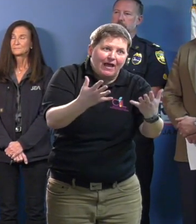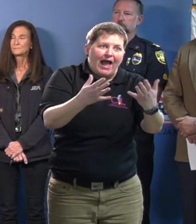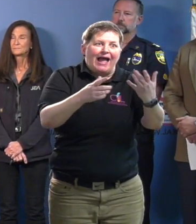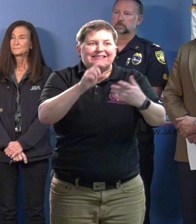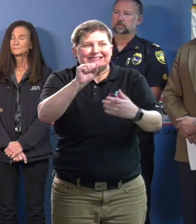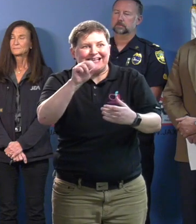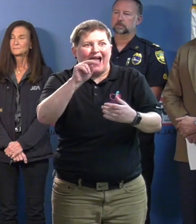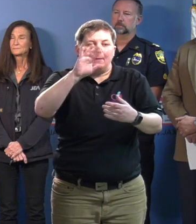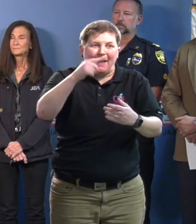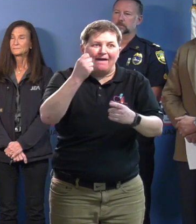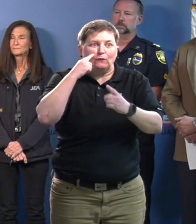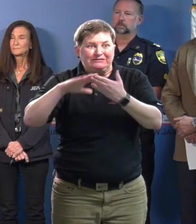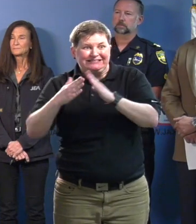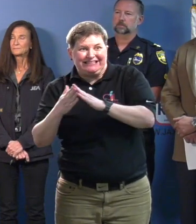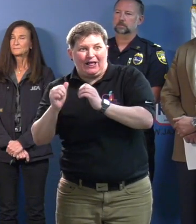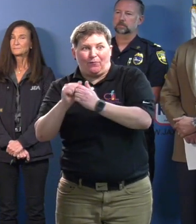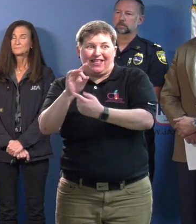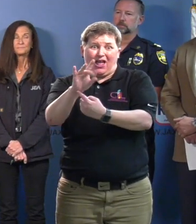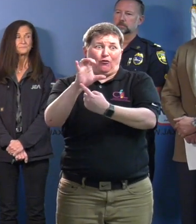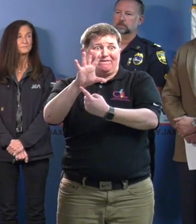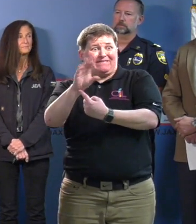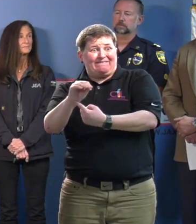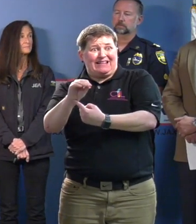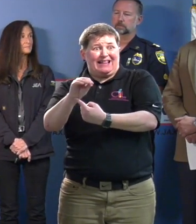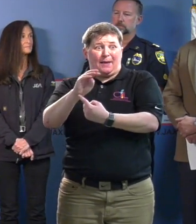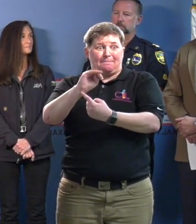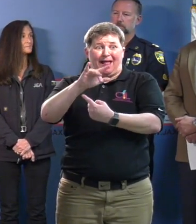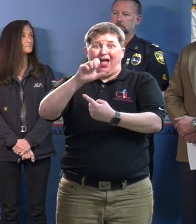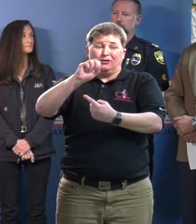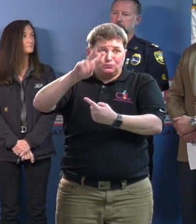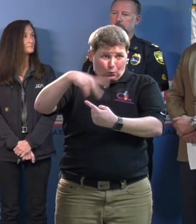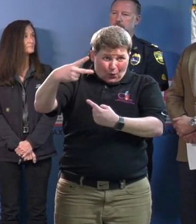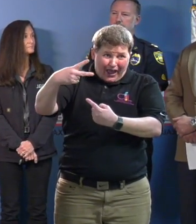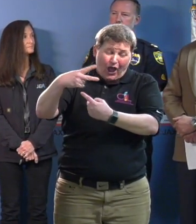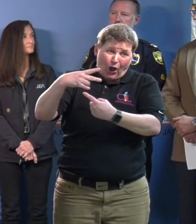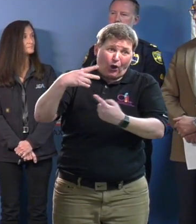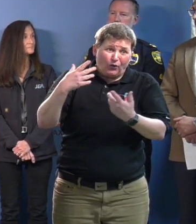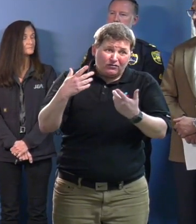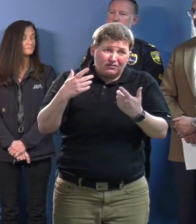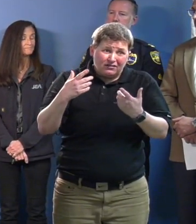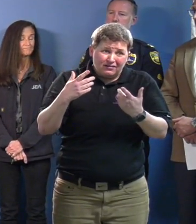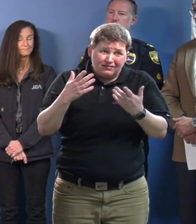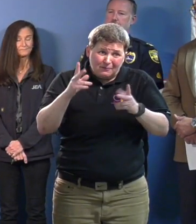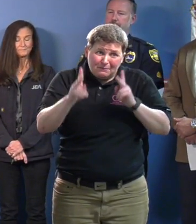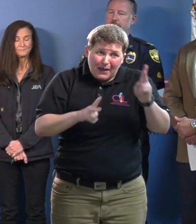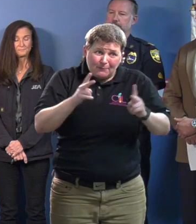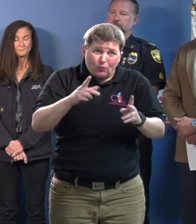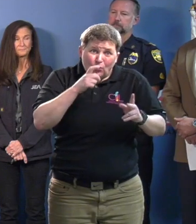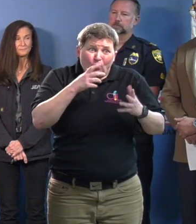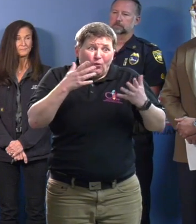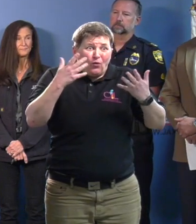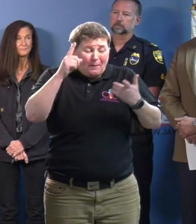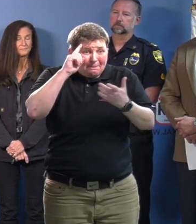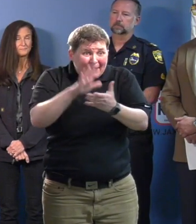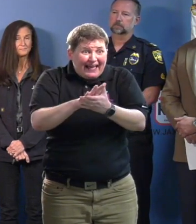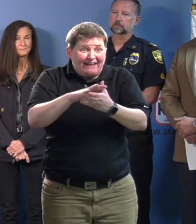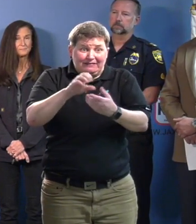has 850 square miles of folks who believe that sandbags will be